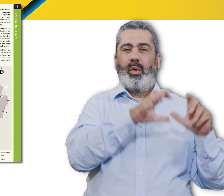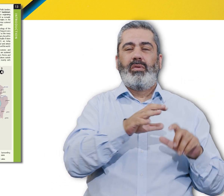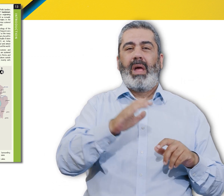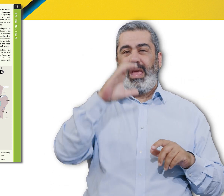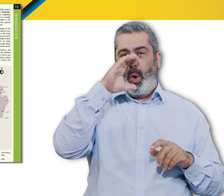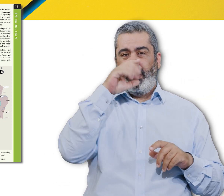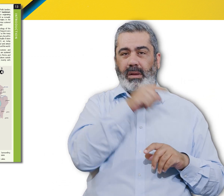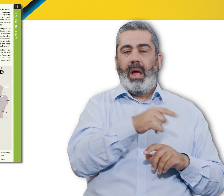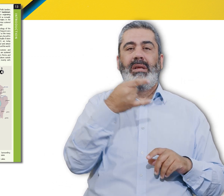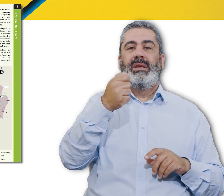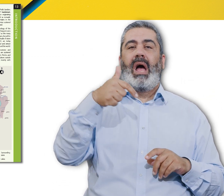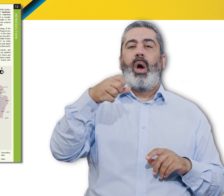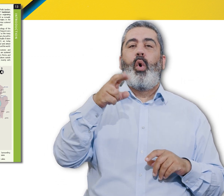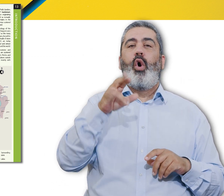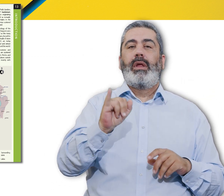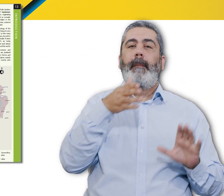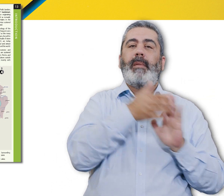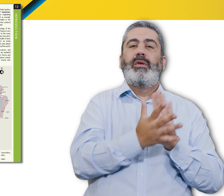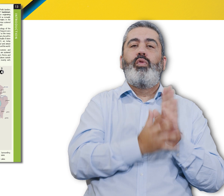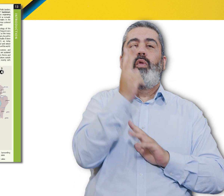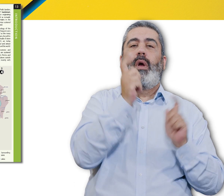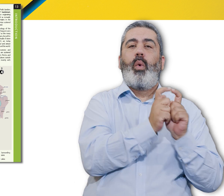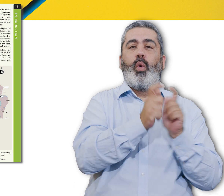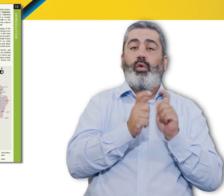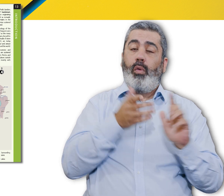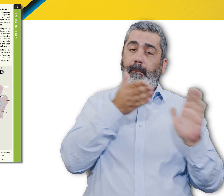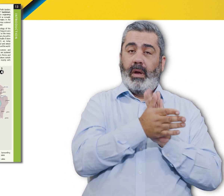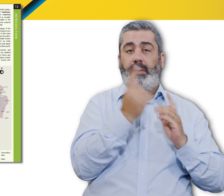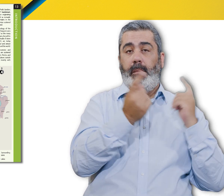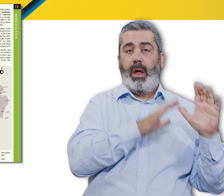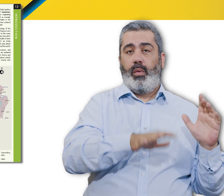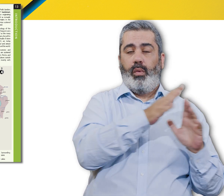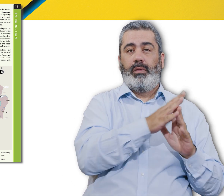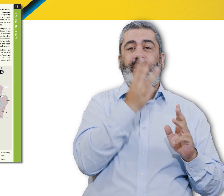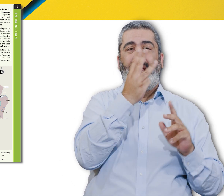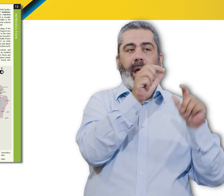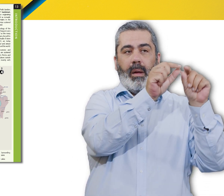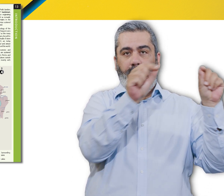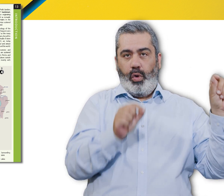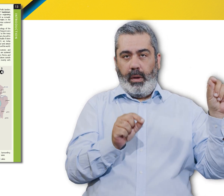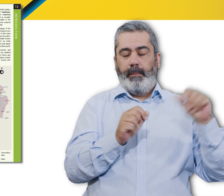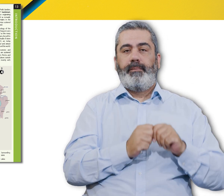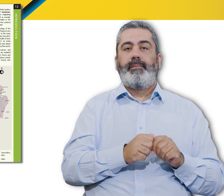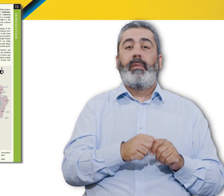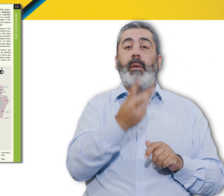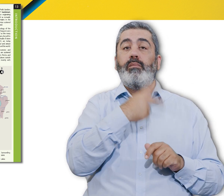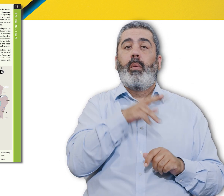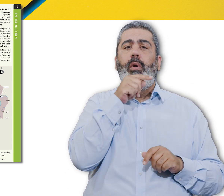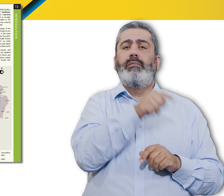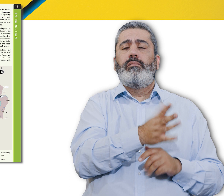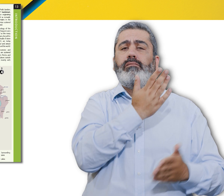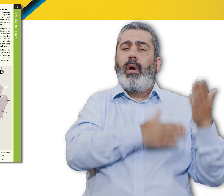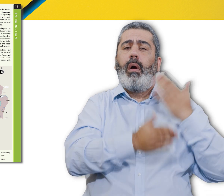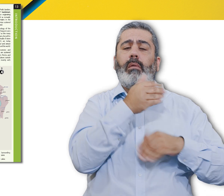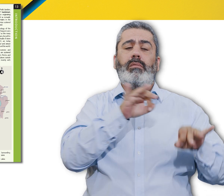common historical course. In the regional unit of Ioannina, these are Zagari, with 12 settlements located within